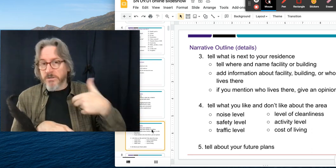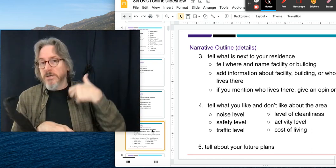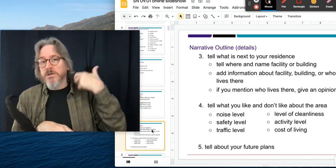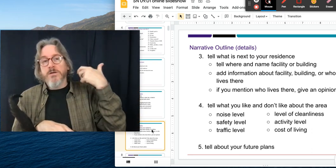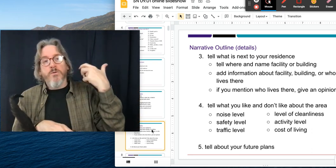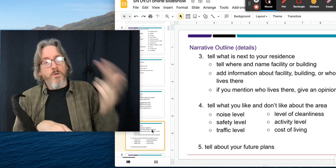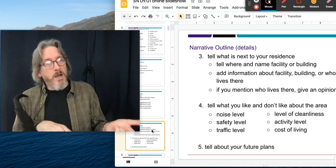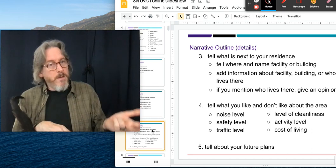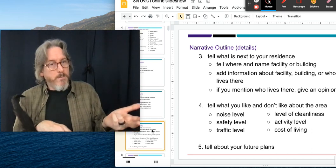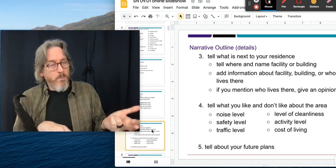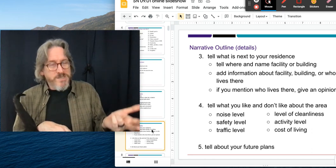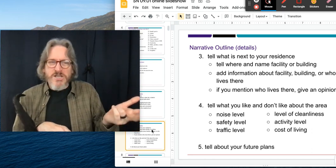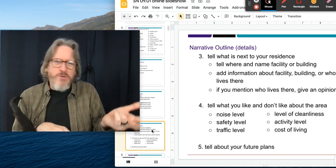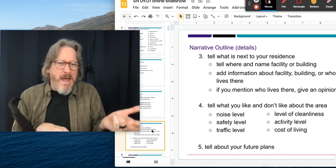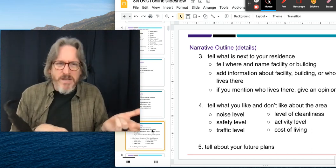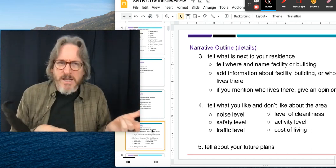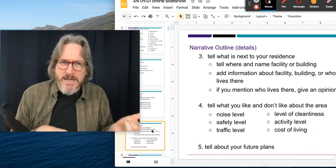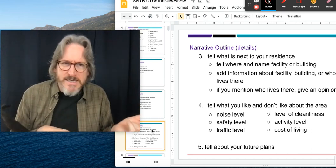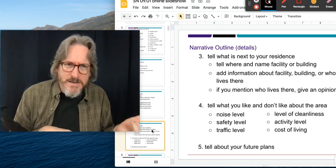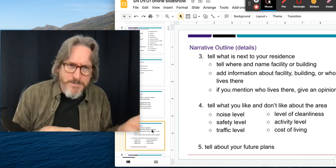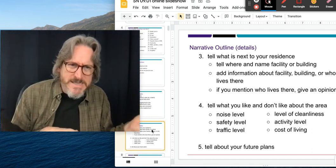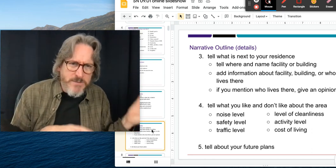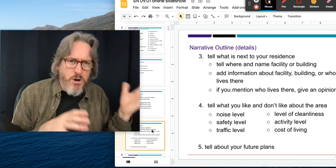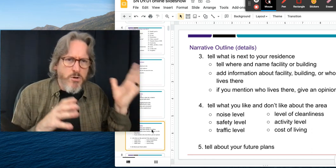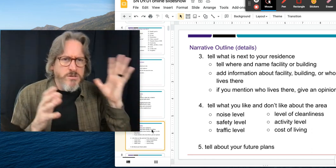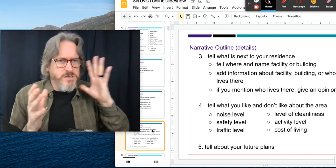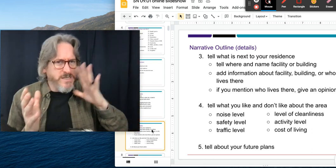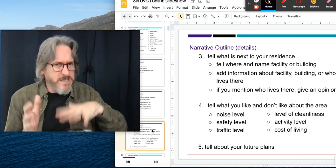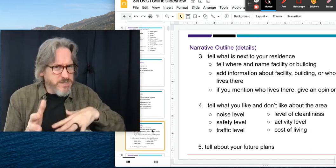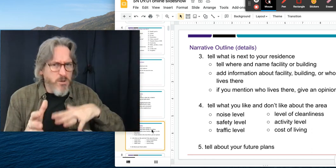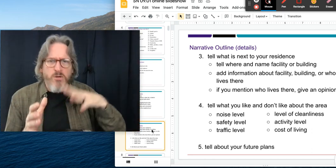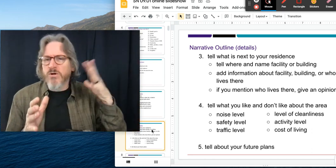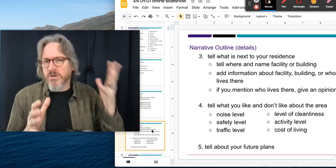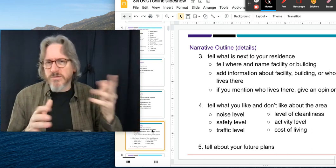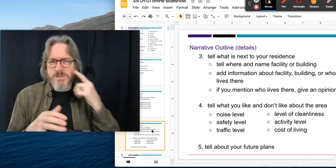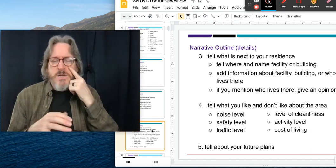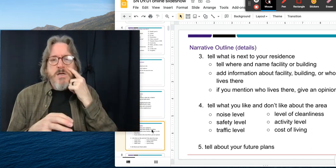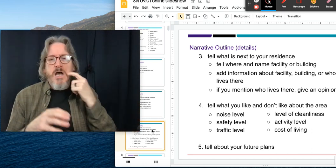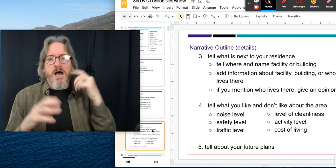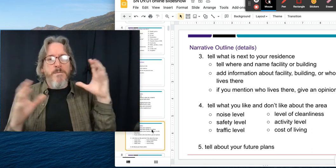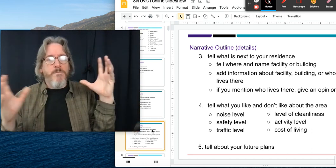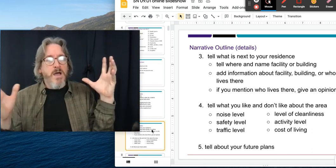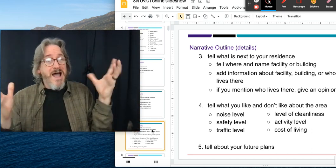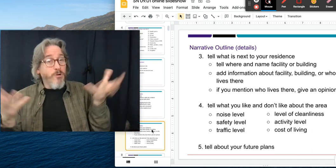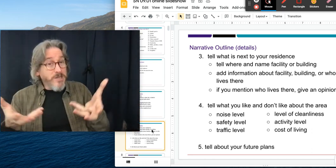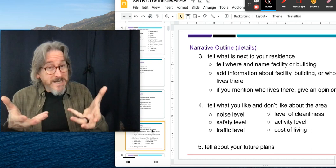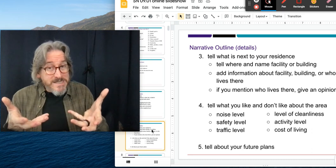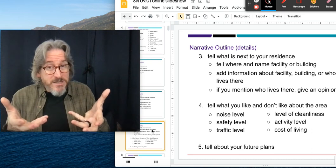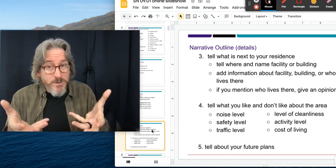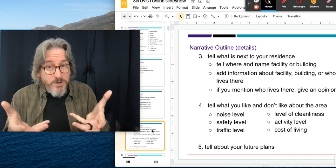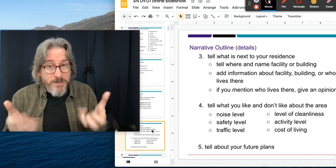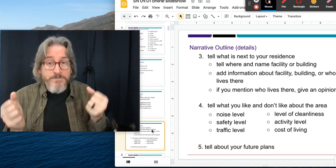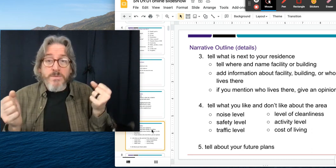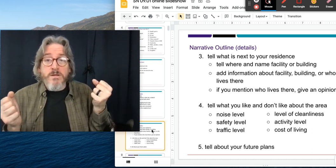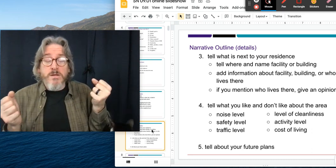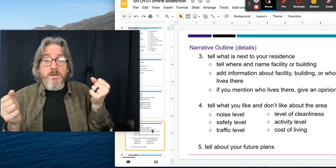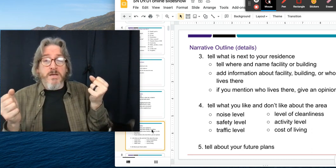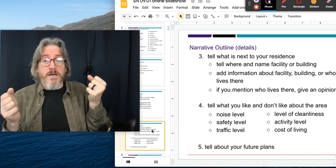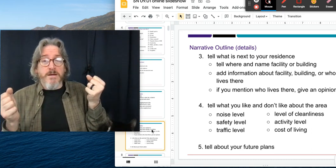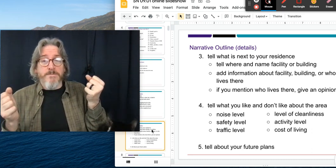feel? What's the traffic like? Is it busy roads? Is it small roads? How clean is the